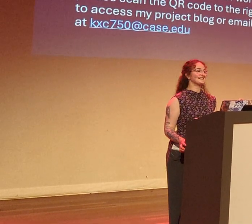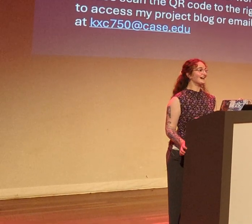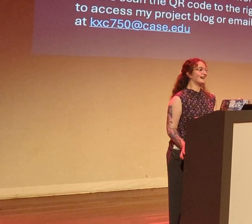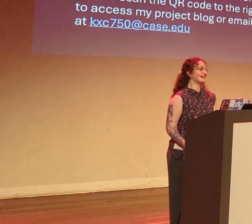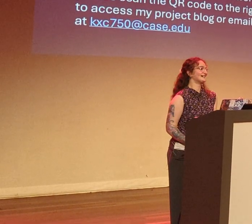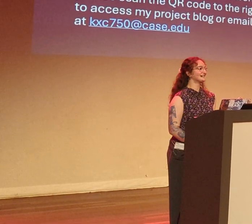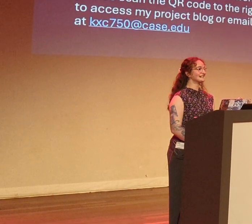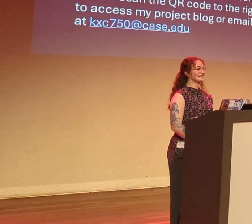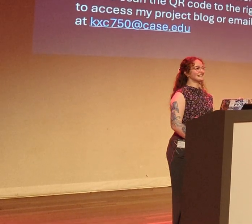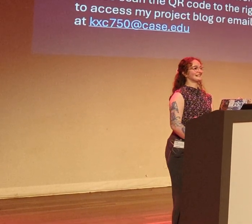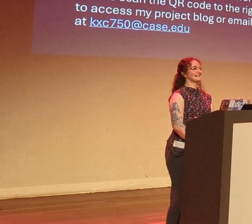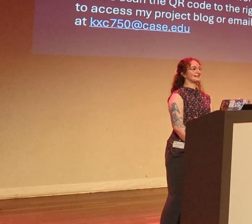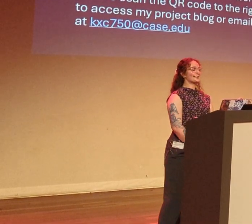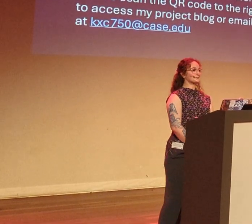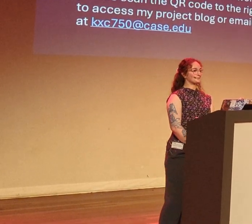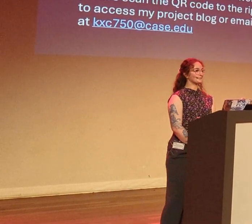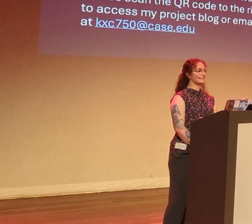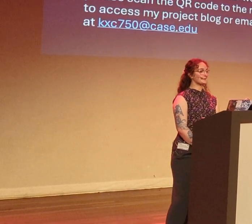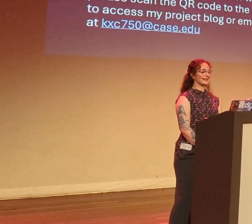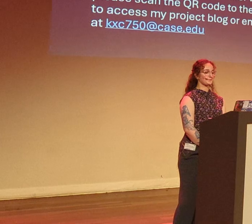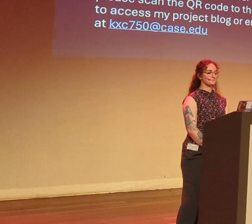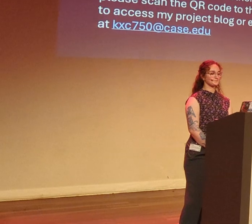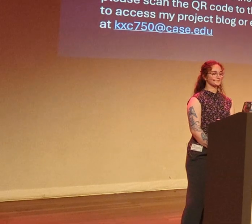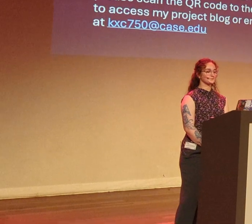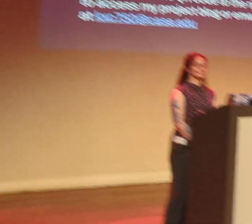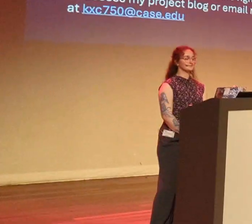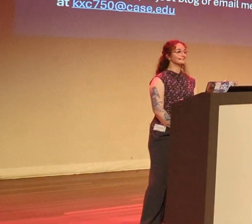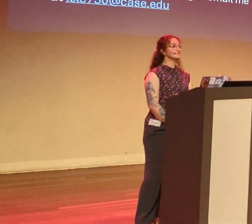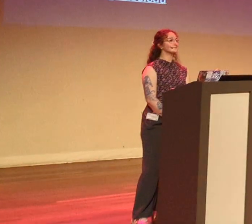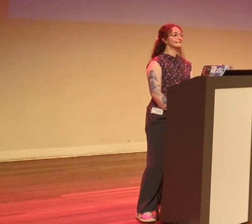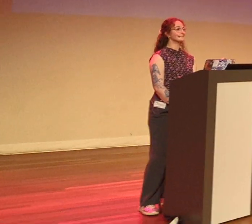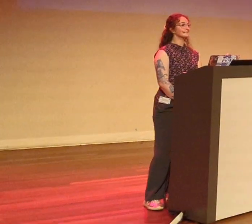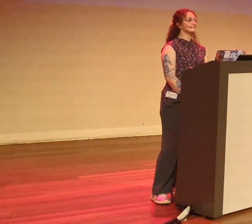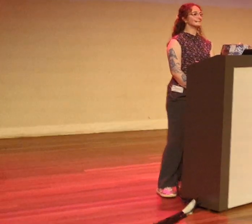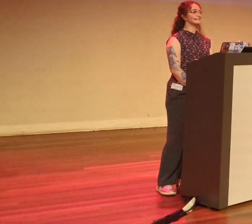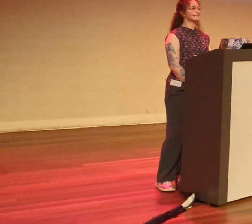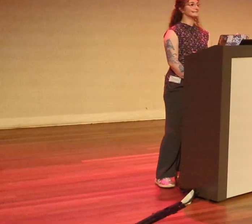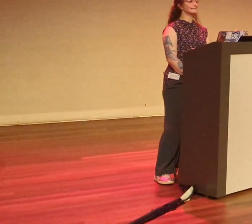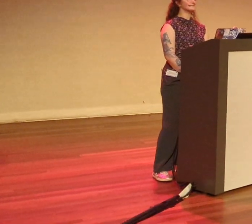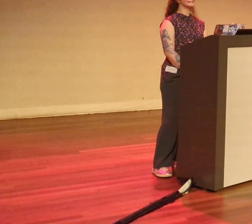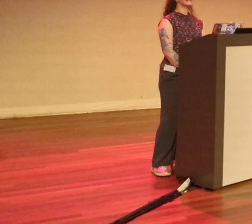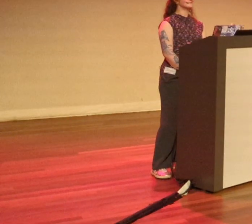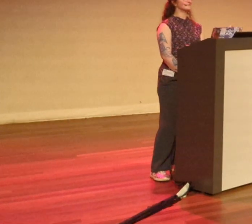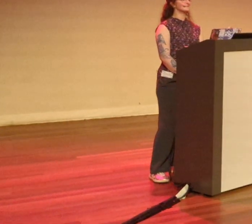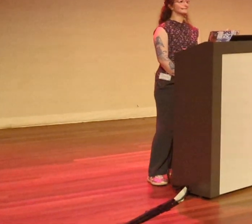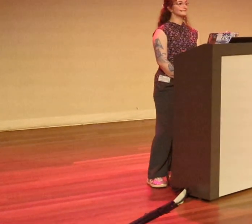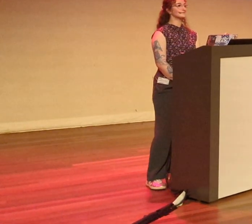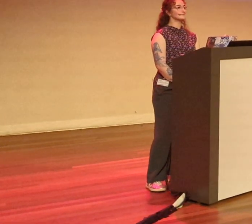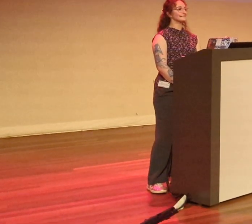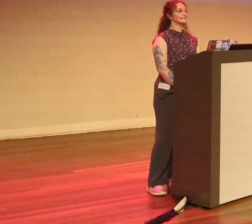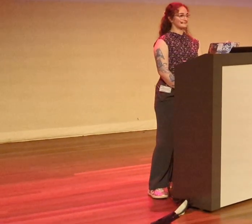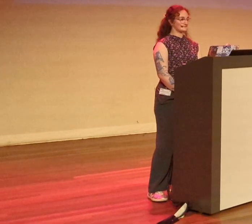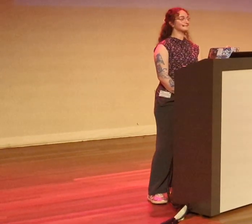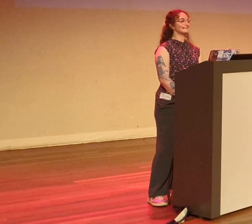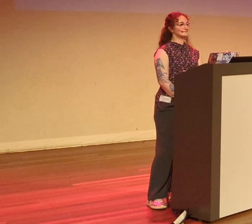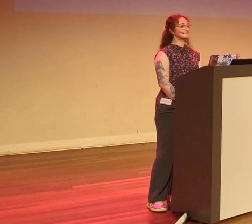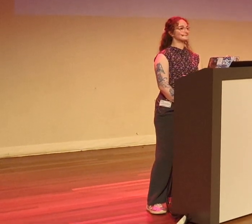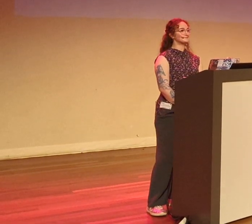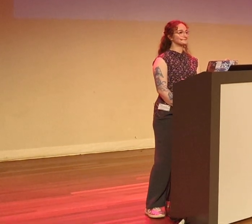wondering. I didn't get a microphone. I have first